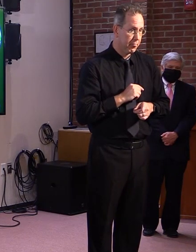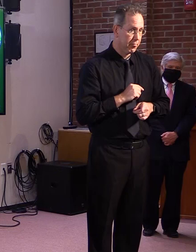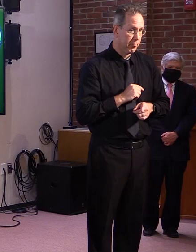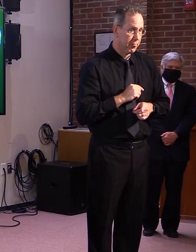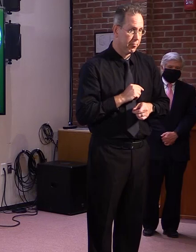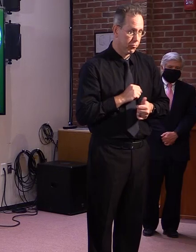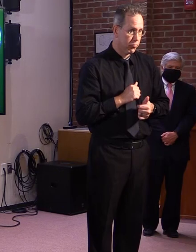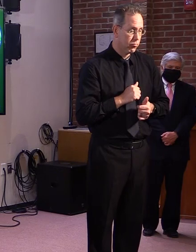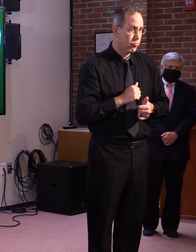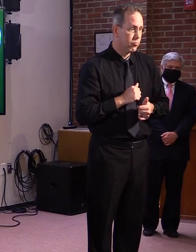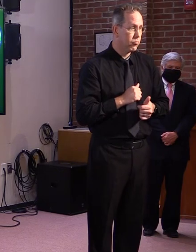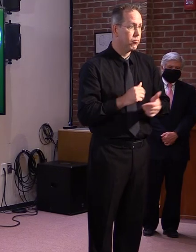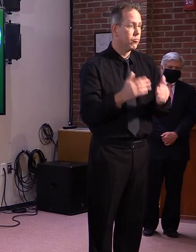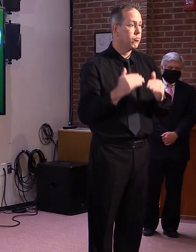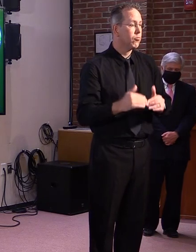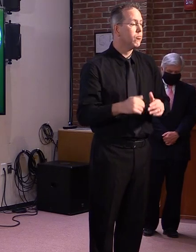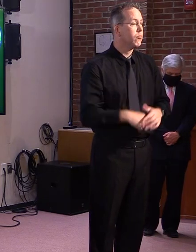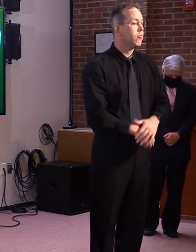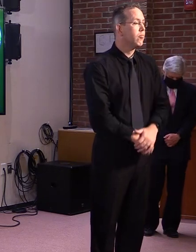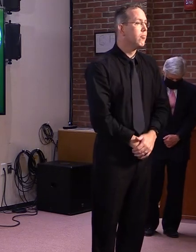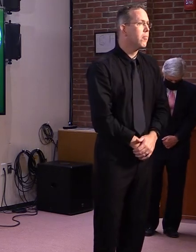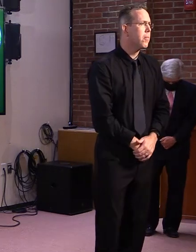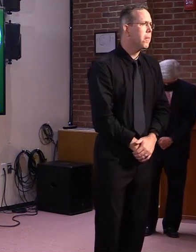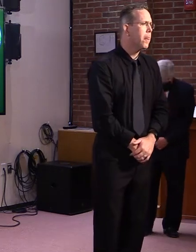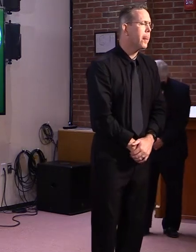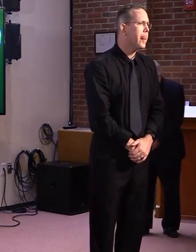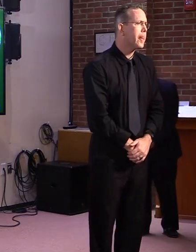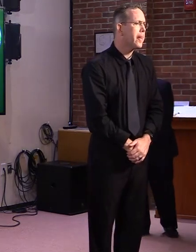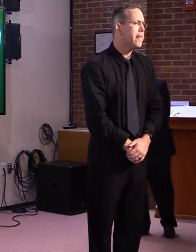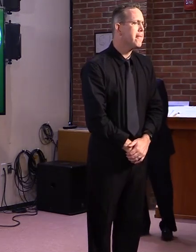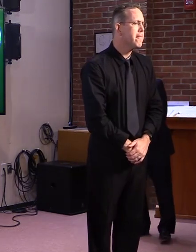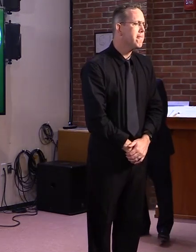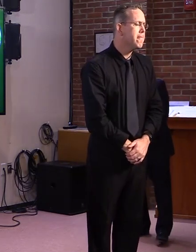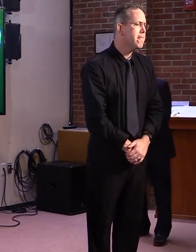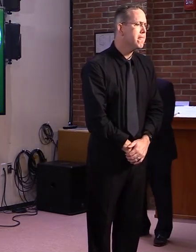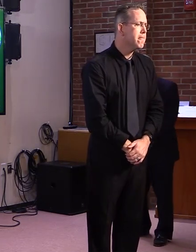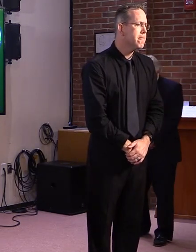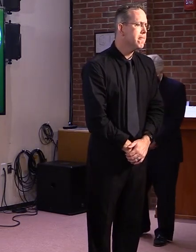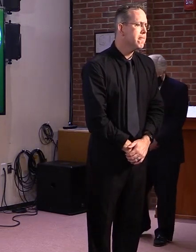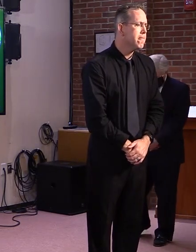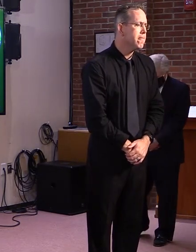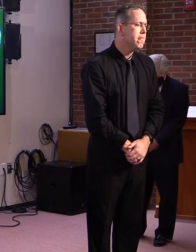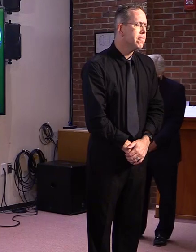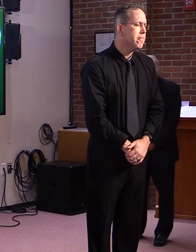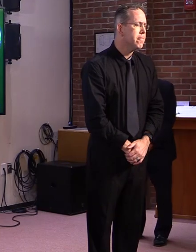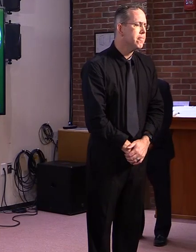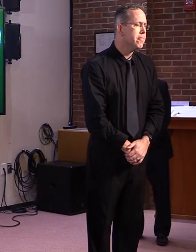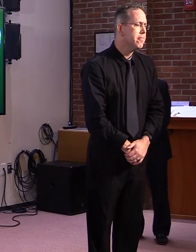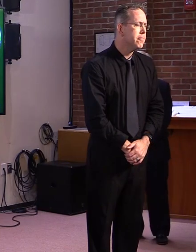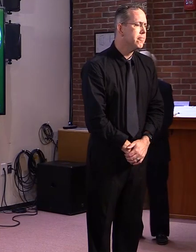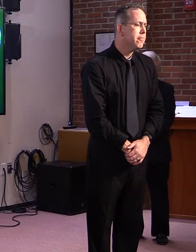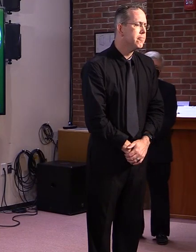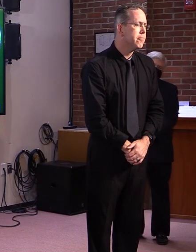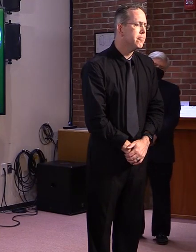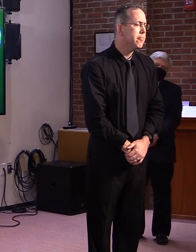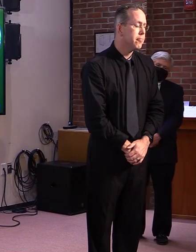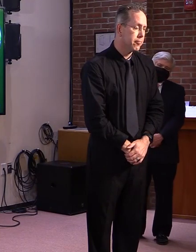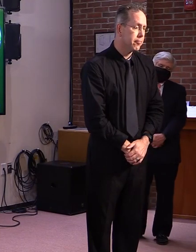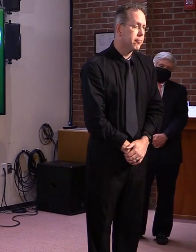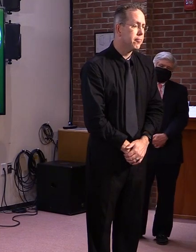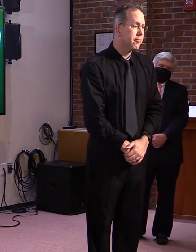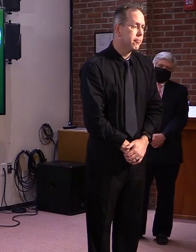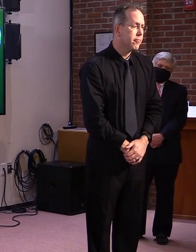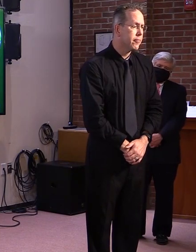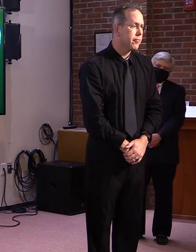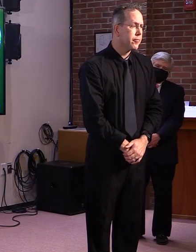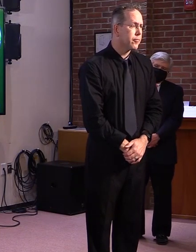All right, we'll move to Courtney, Local 22.